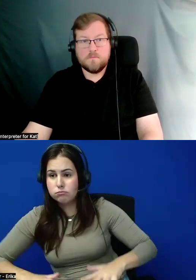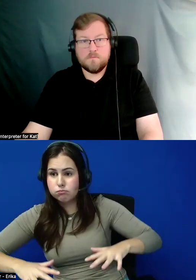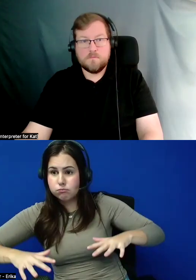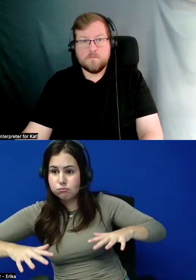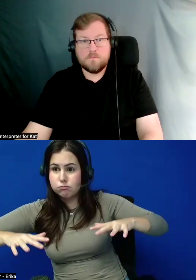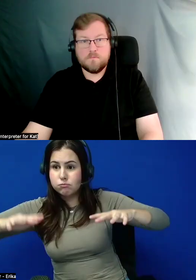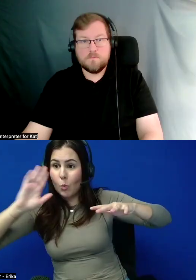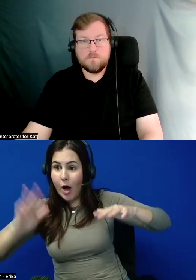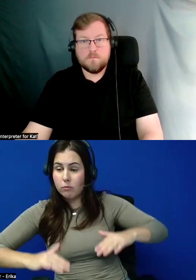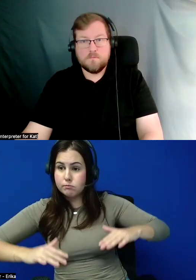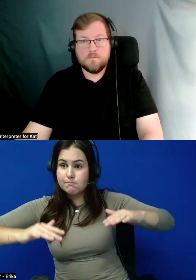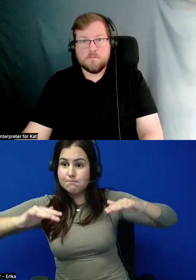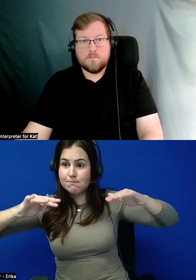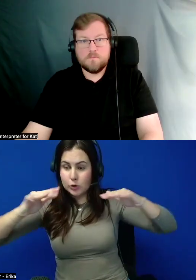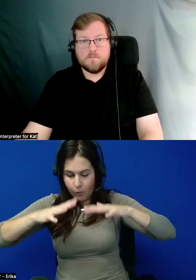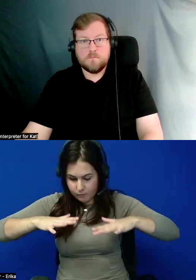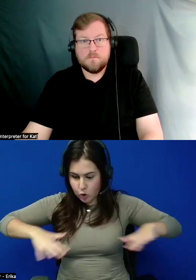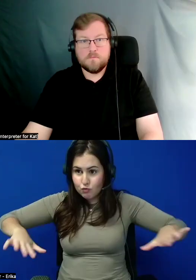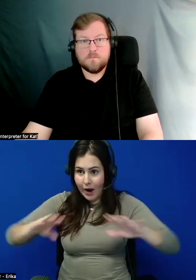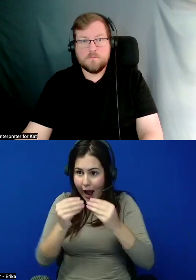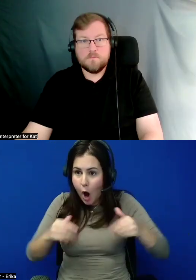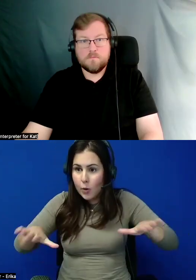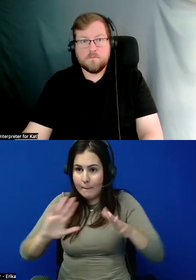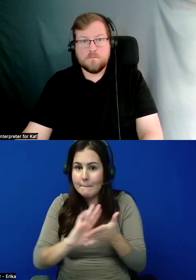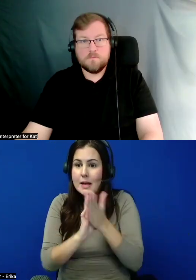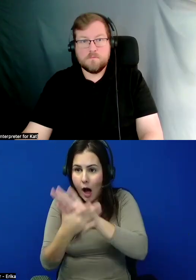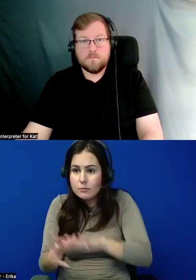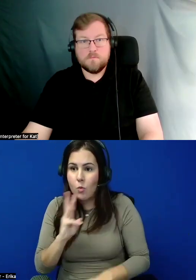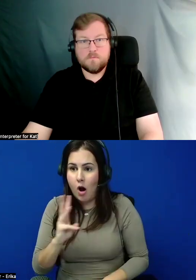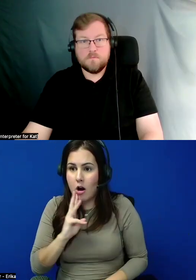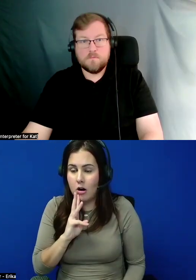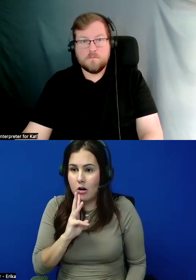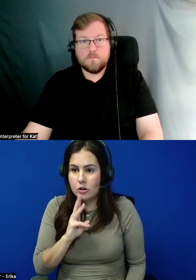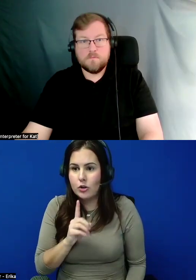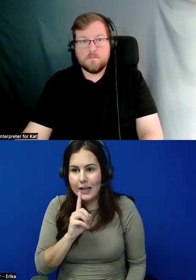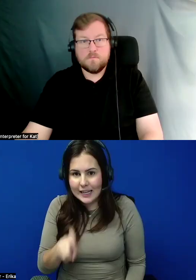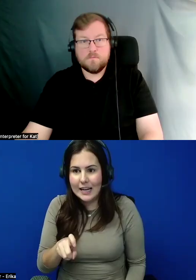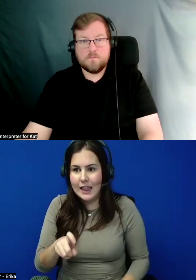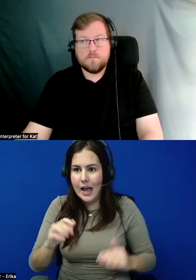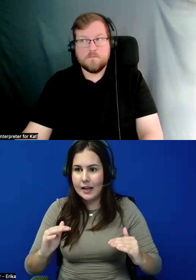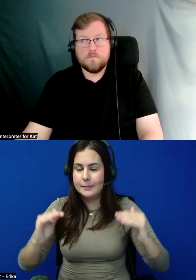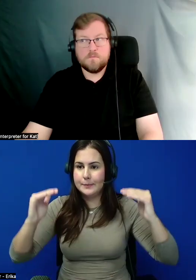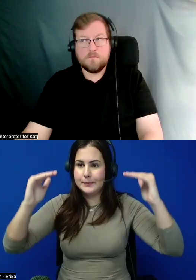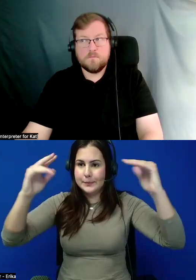is water. So you want the walkways elevated. And